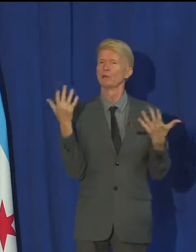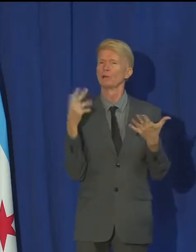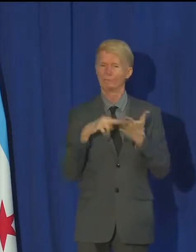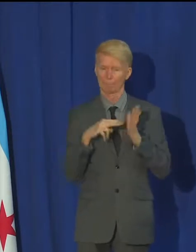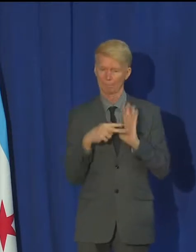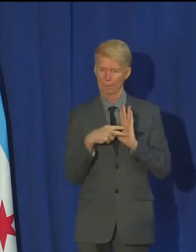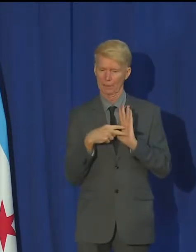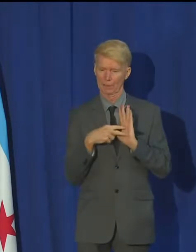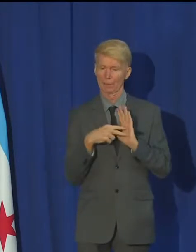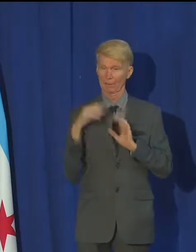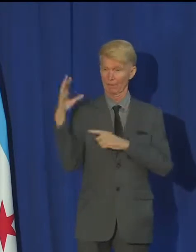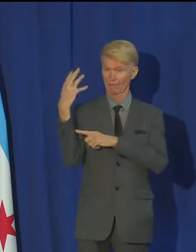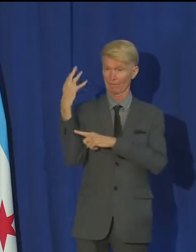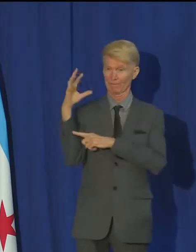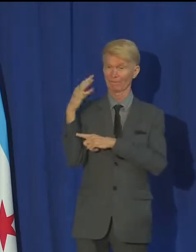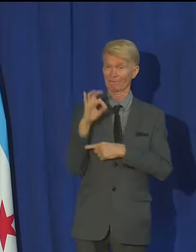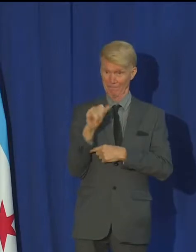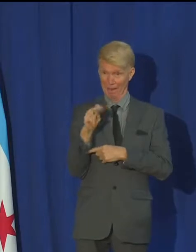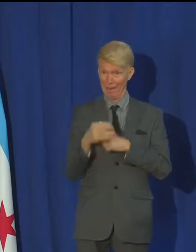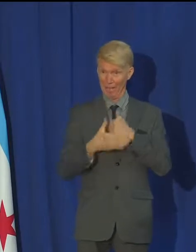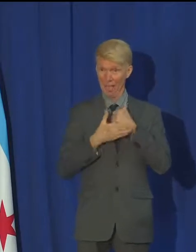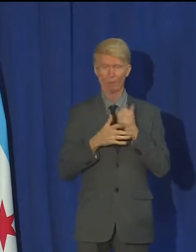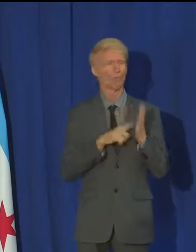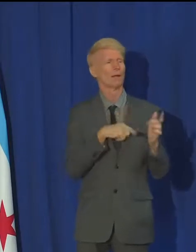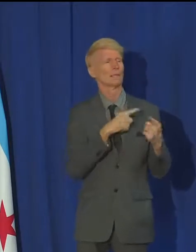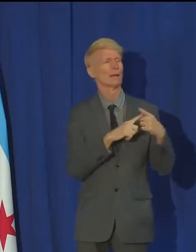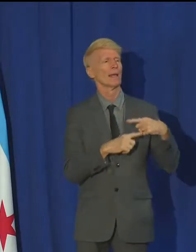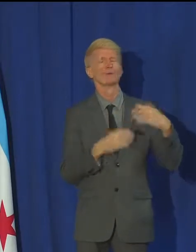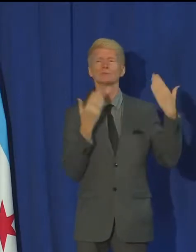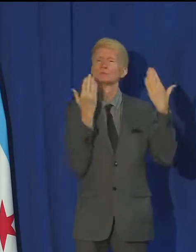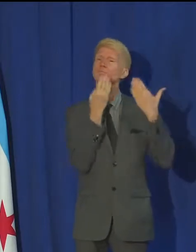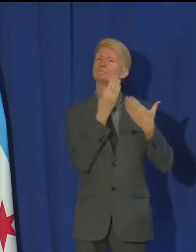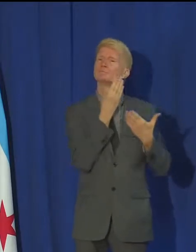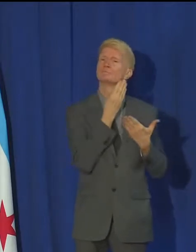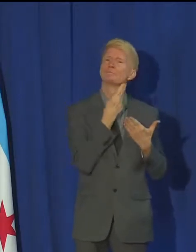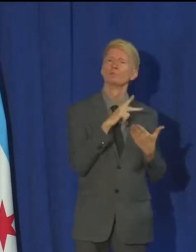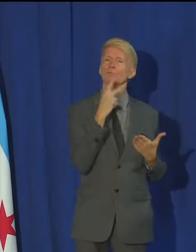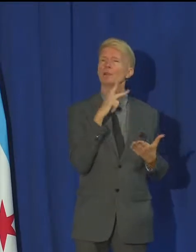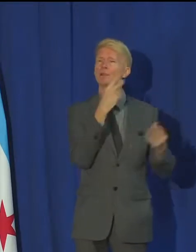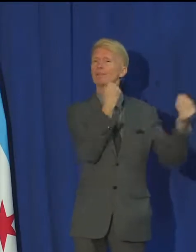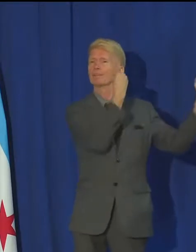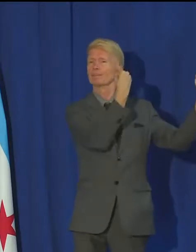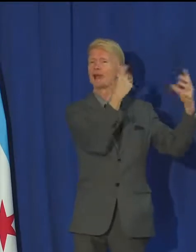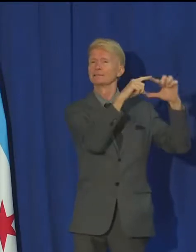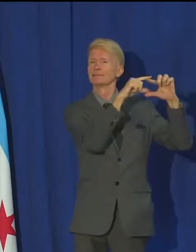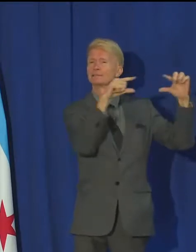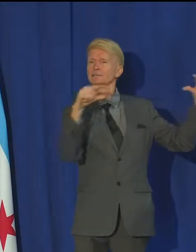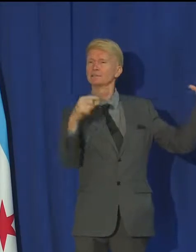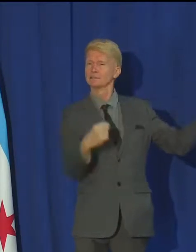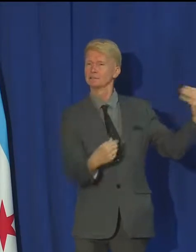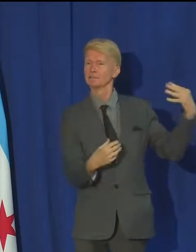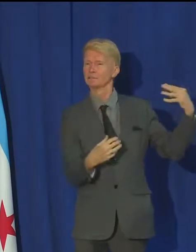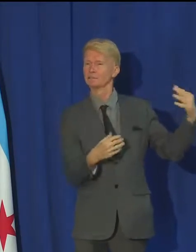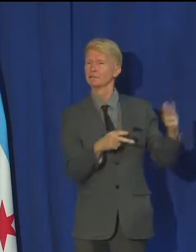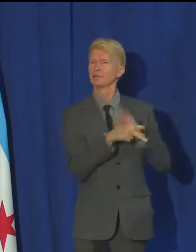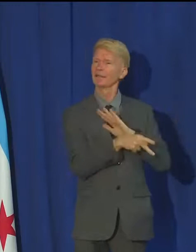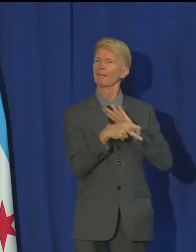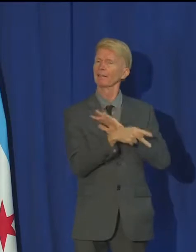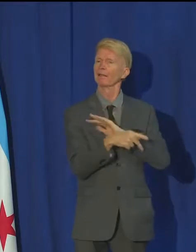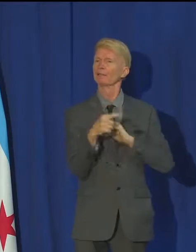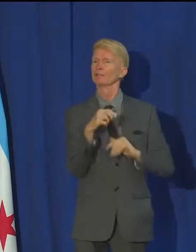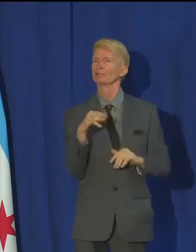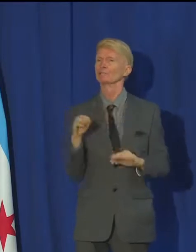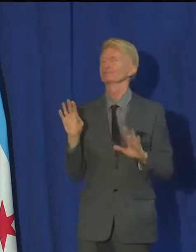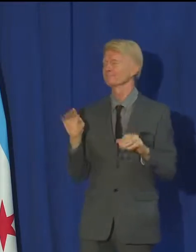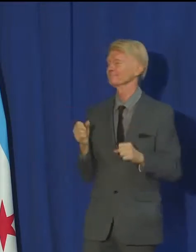Do fans help? What about UV lights? Okay, so there are a lot of things out sort of on the